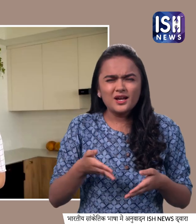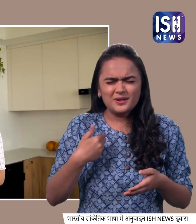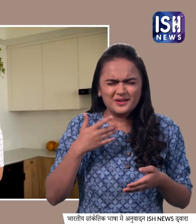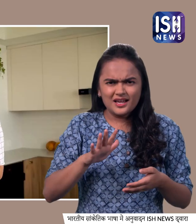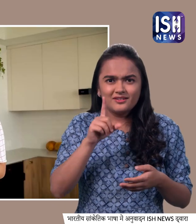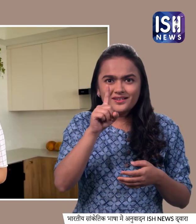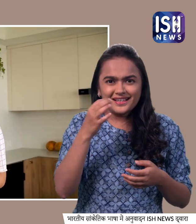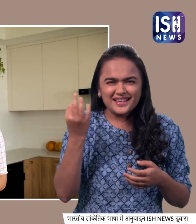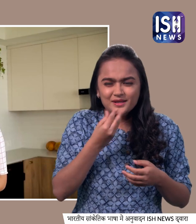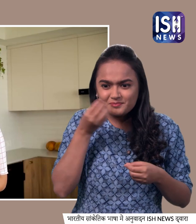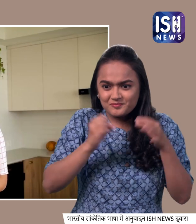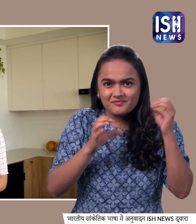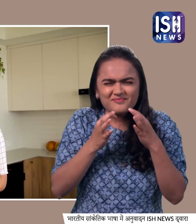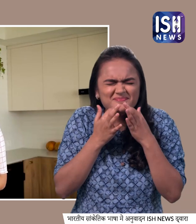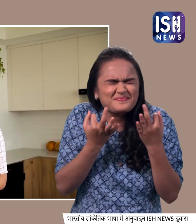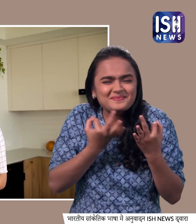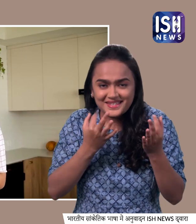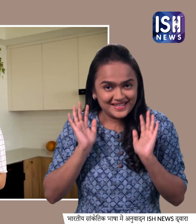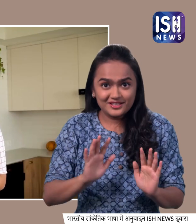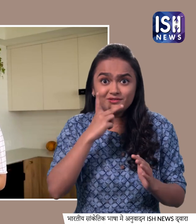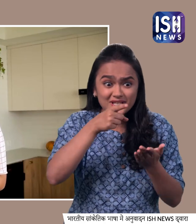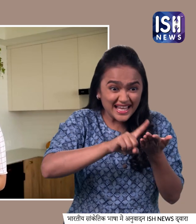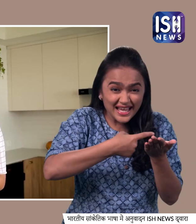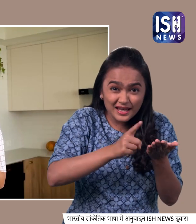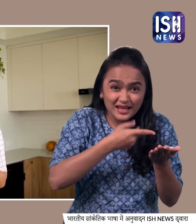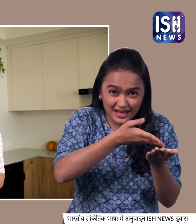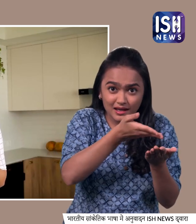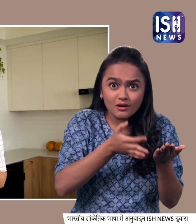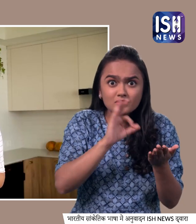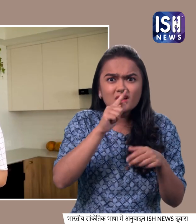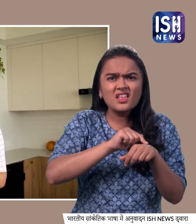very exciting recipes for You can these nut butters only in 10 minutes.